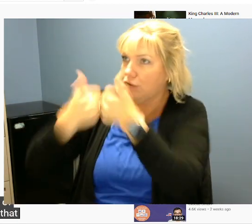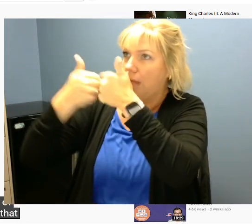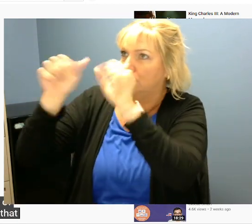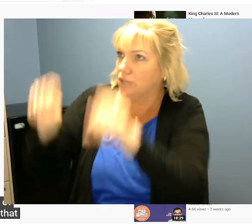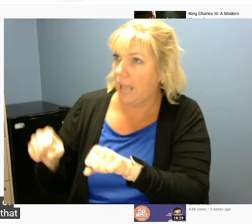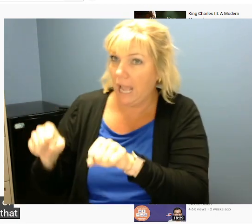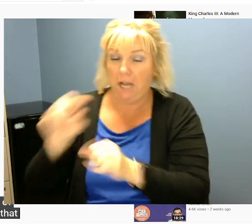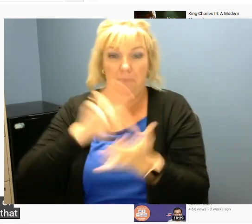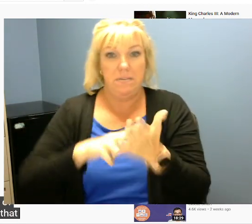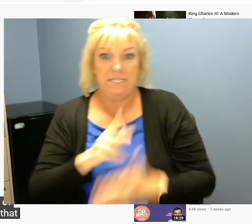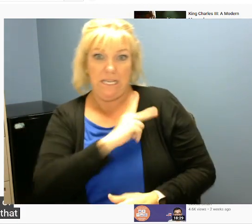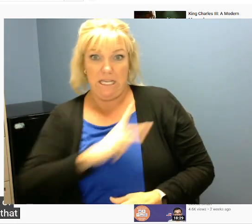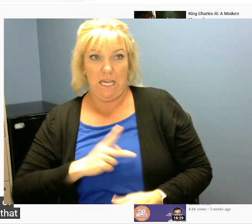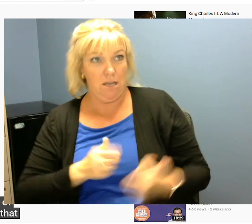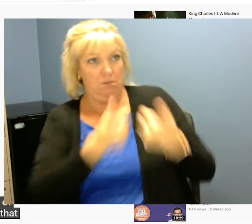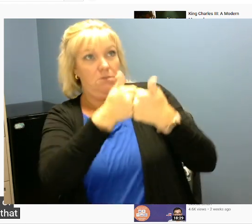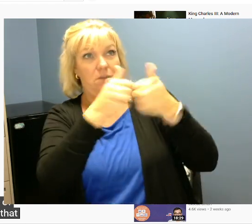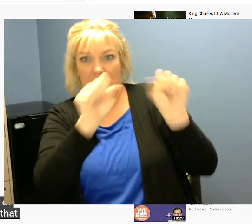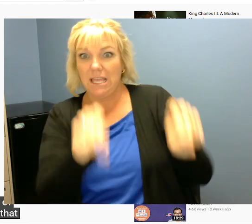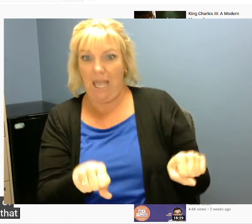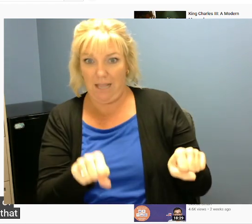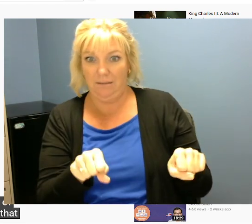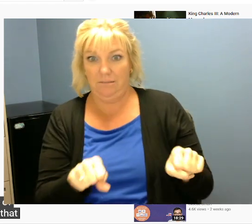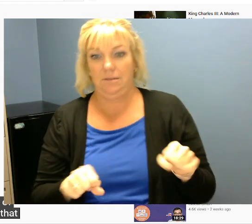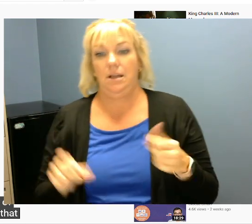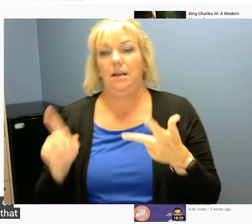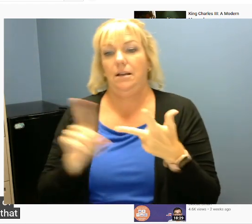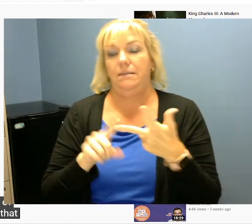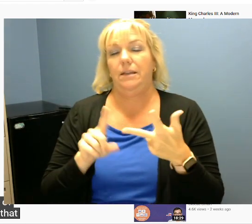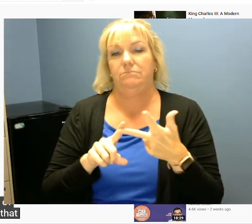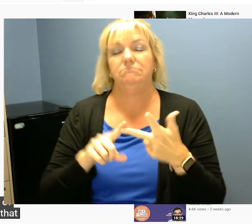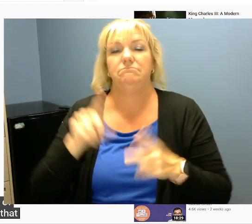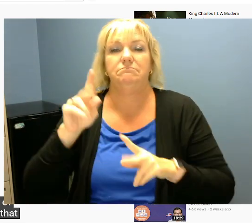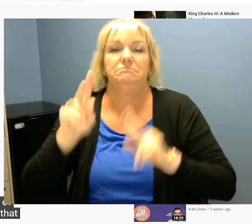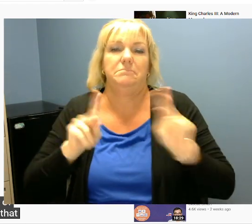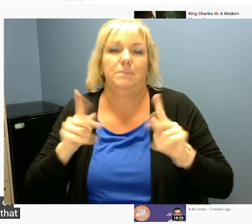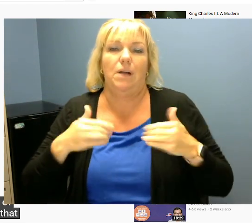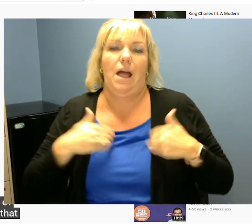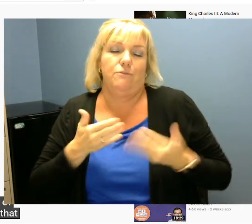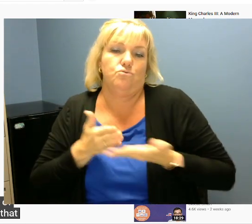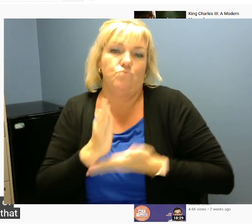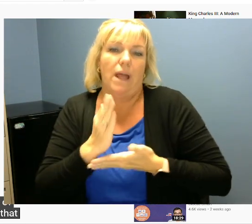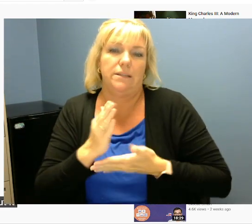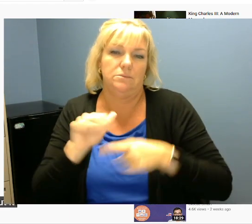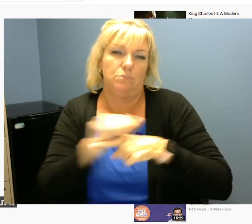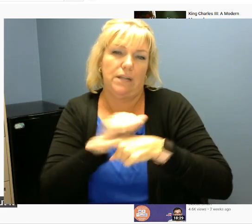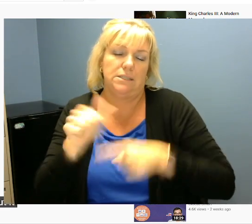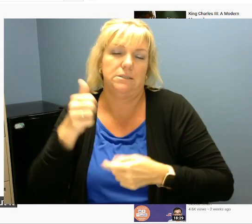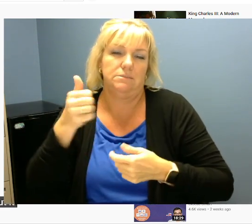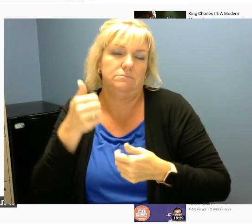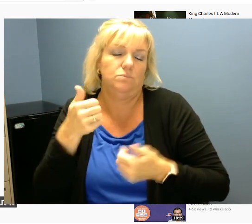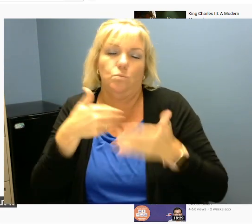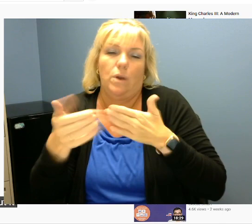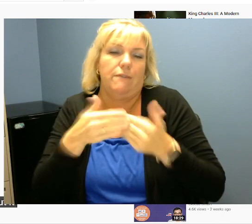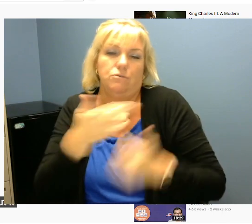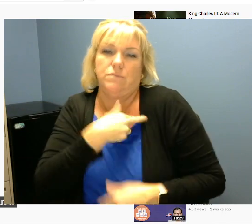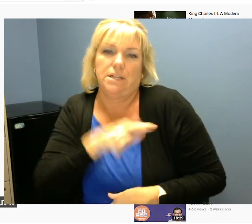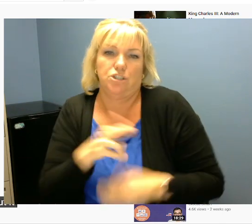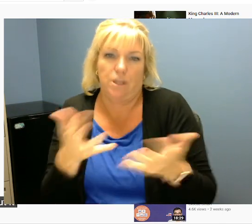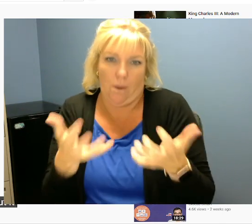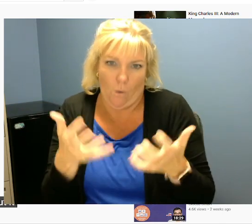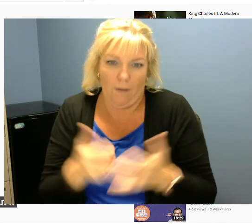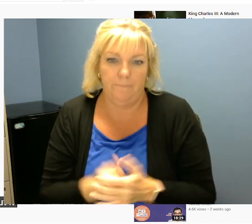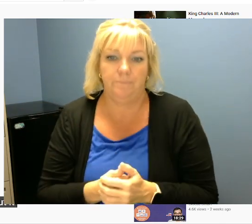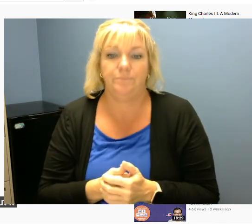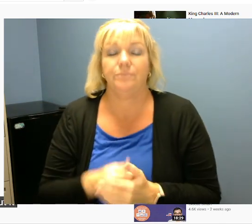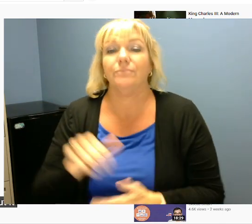about a generation. And then it sets up ideas of religious freedom. The last document that you have on there is, what I love about it is